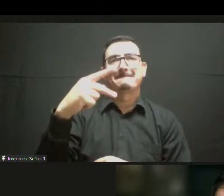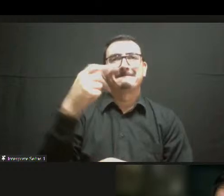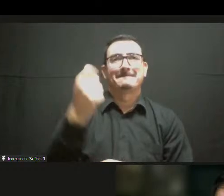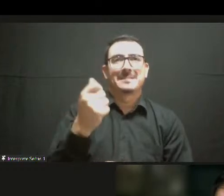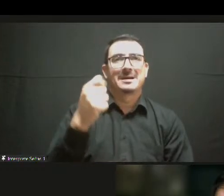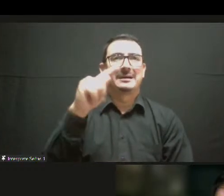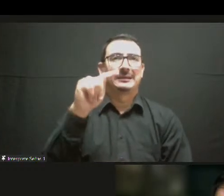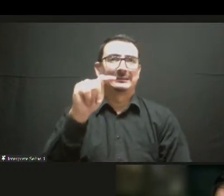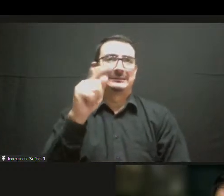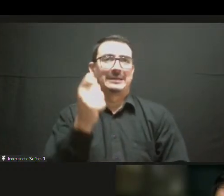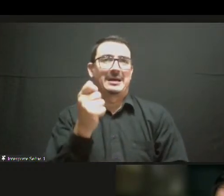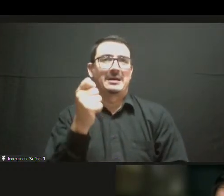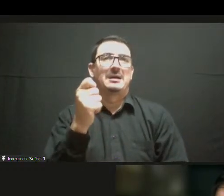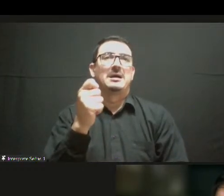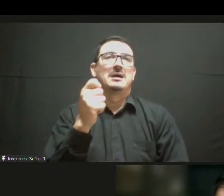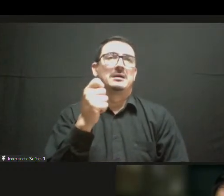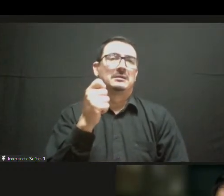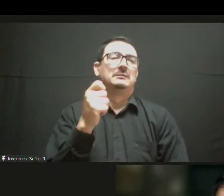on just a very quick